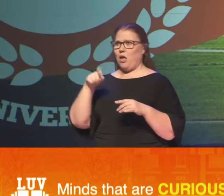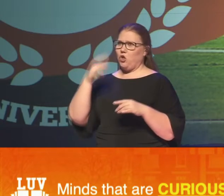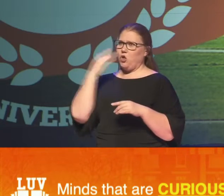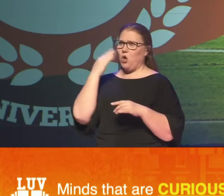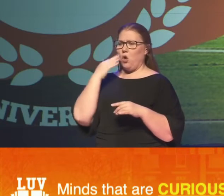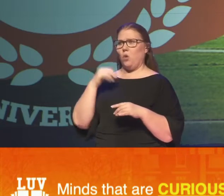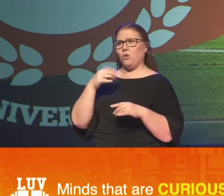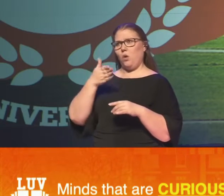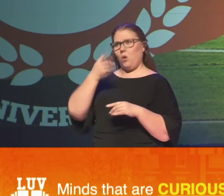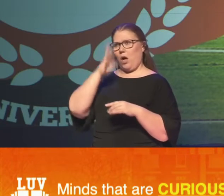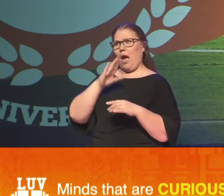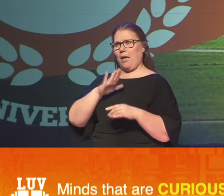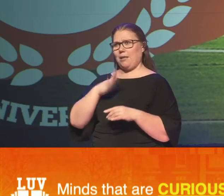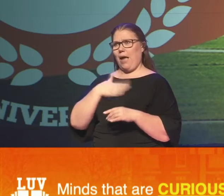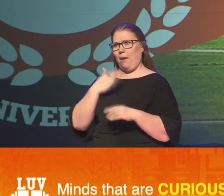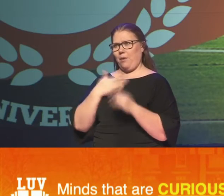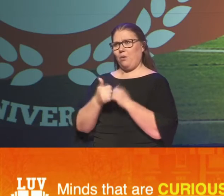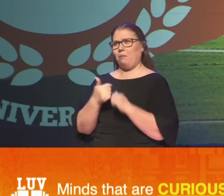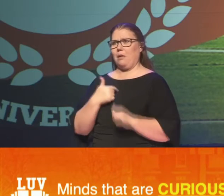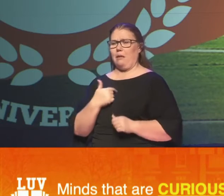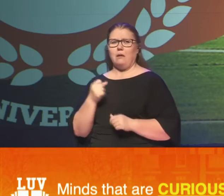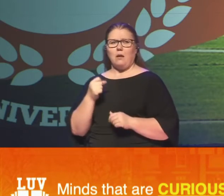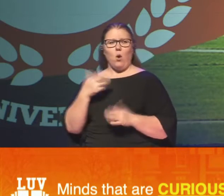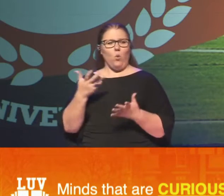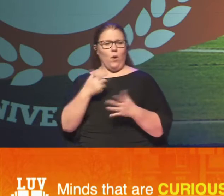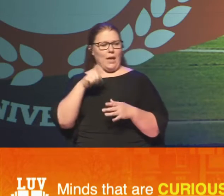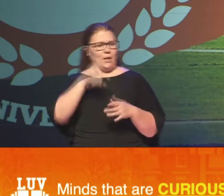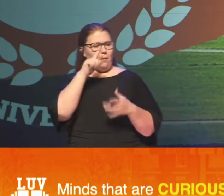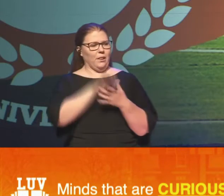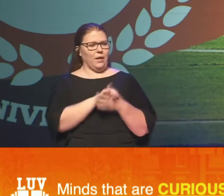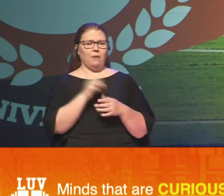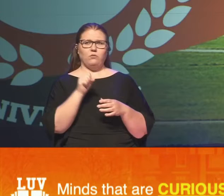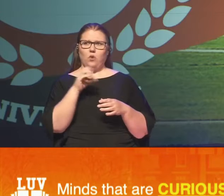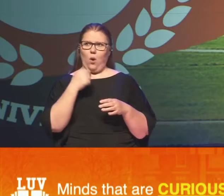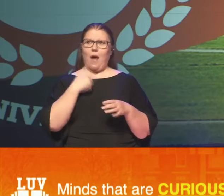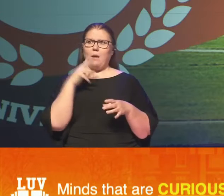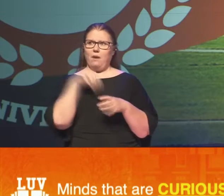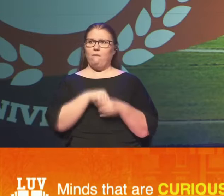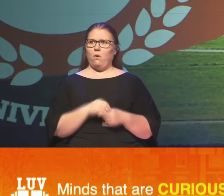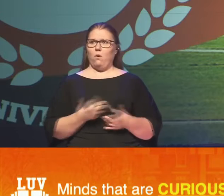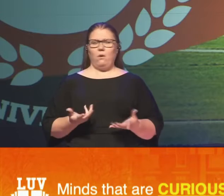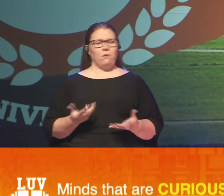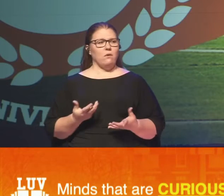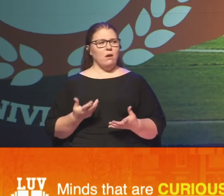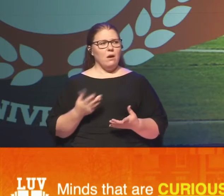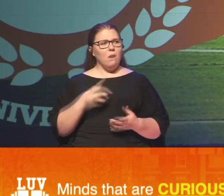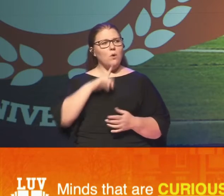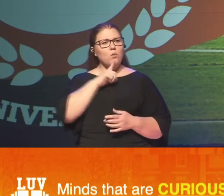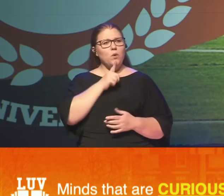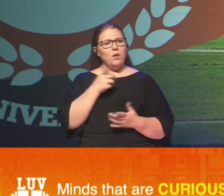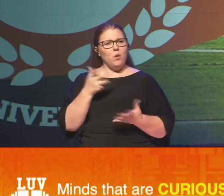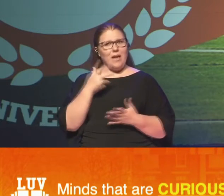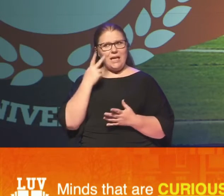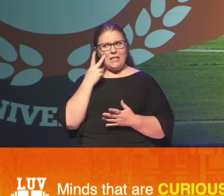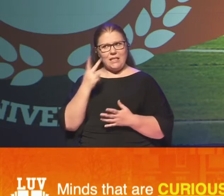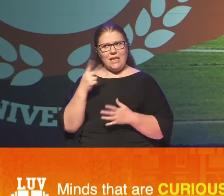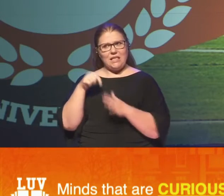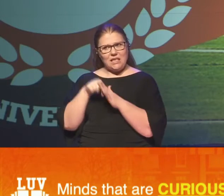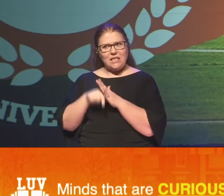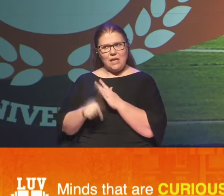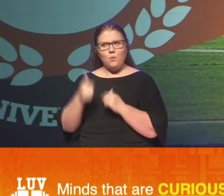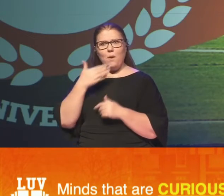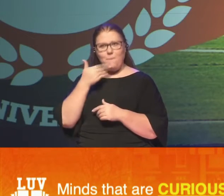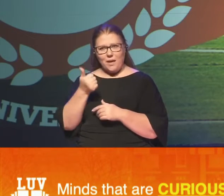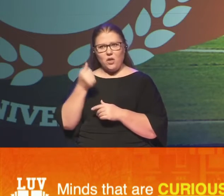could keep God happy, what I should believe so that I can be in. But really what I see as a much deeper and